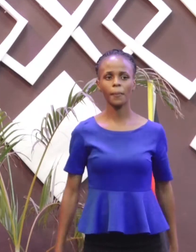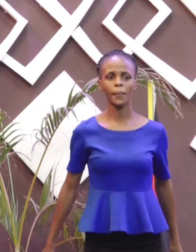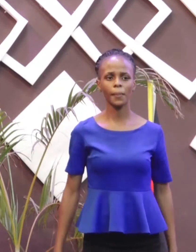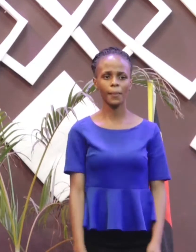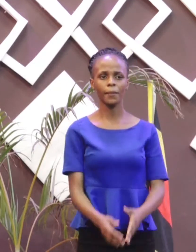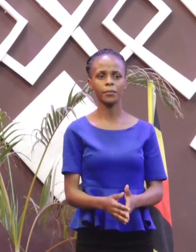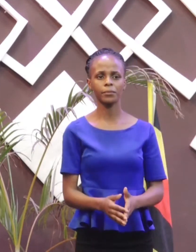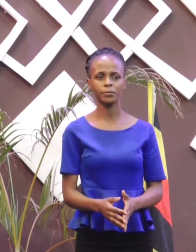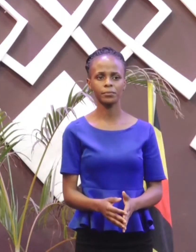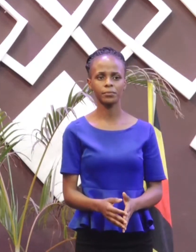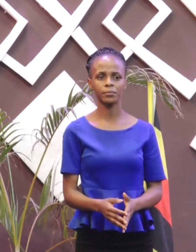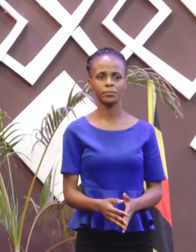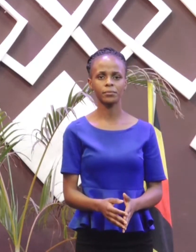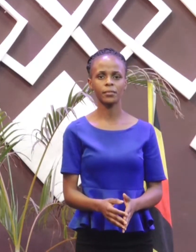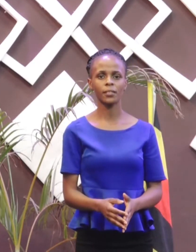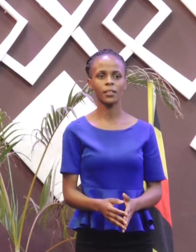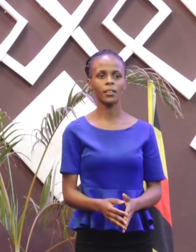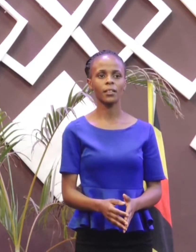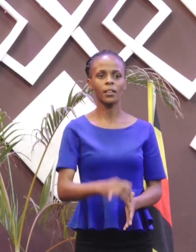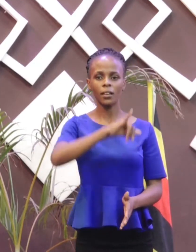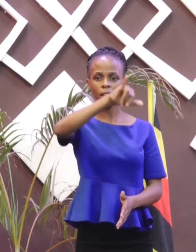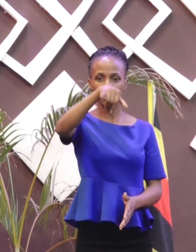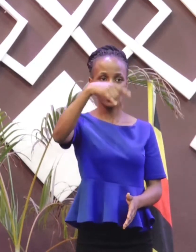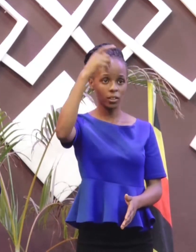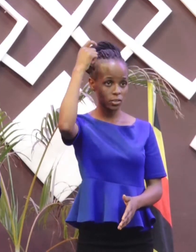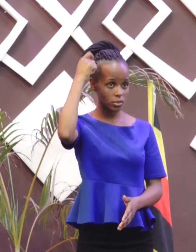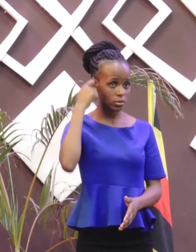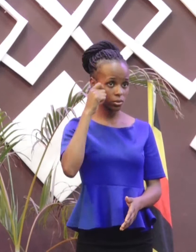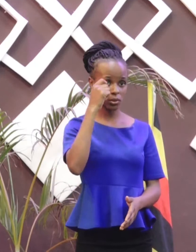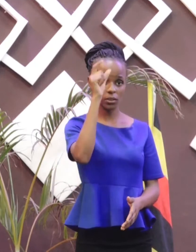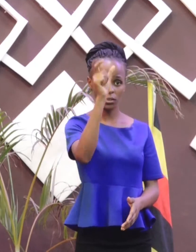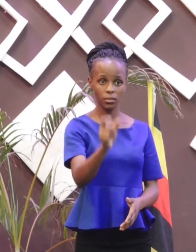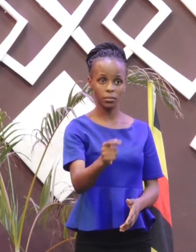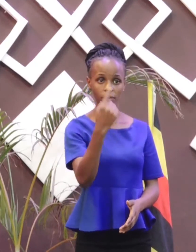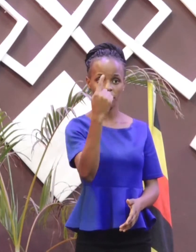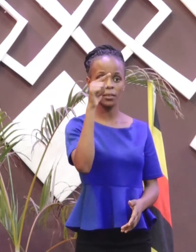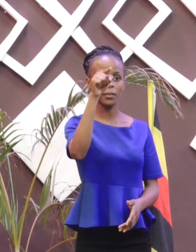ne tusome ekigambo kye. Read for us Joshua chapter 1 verses 8 and 9.